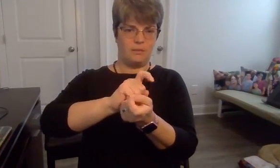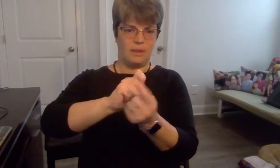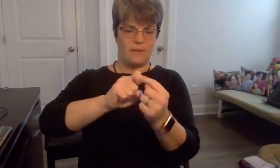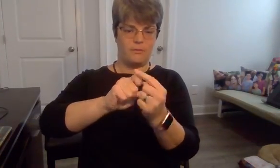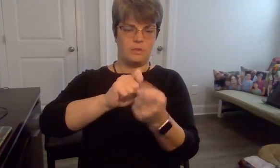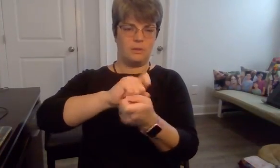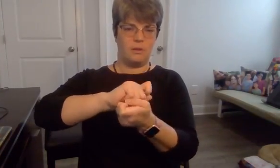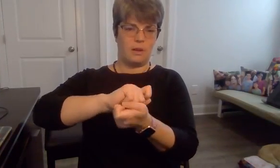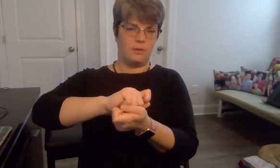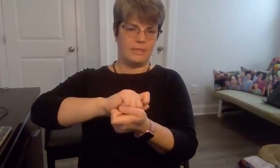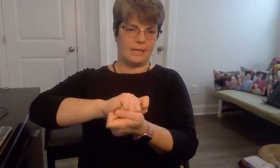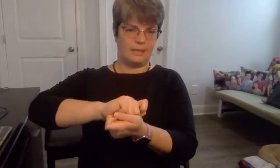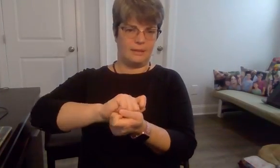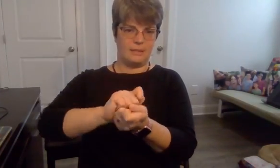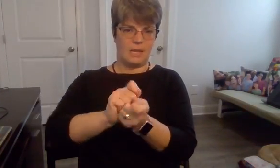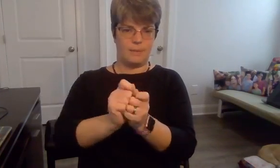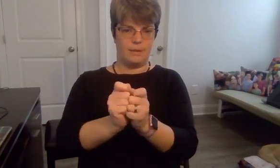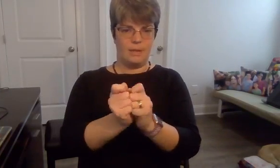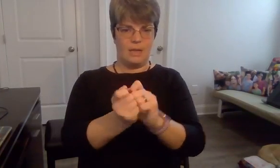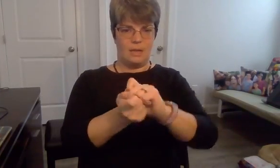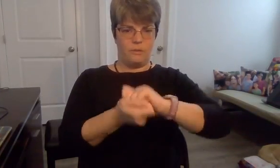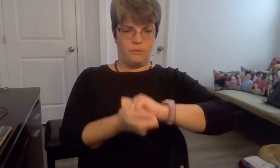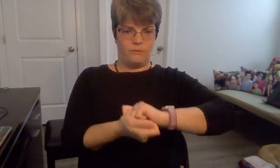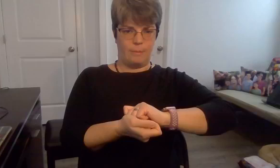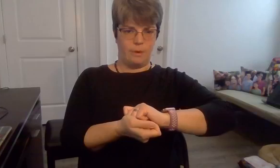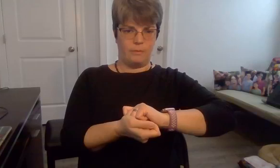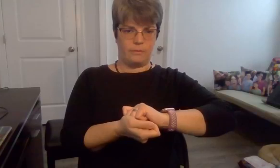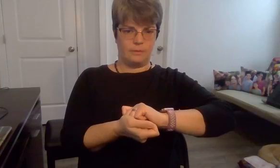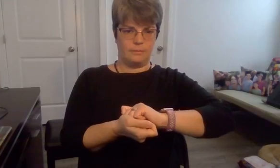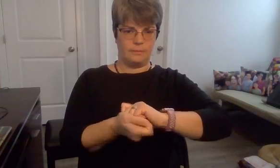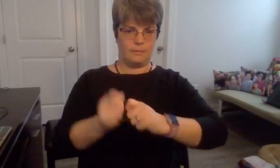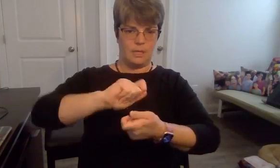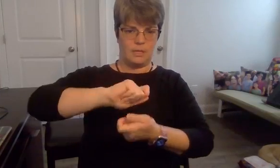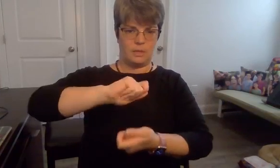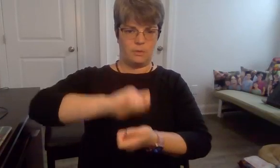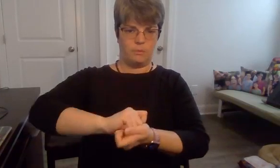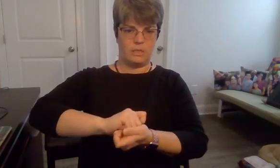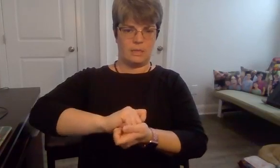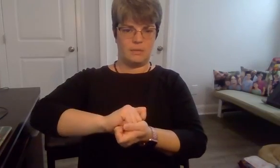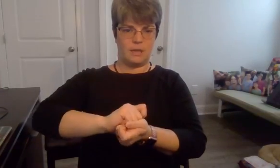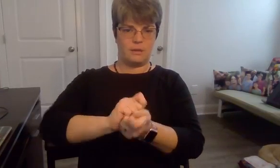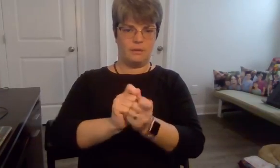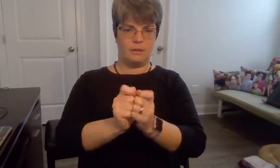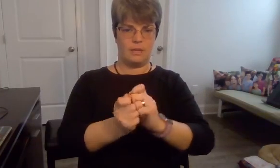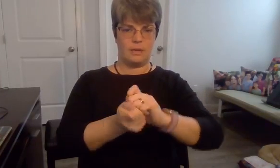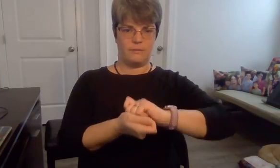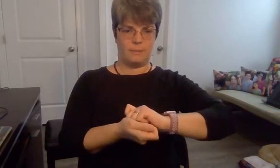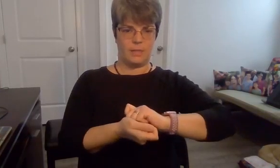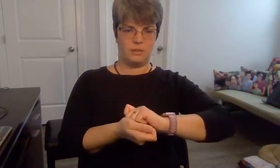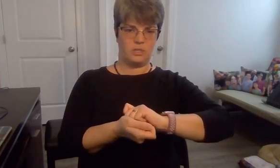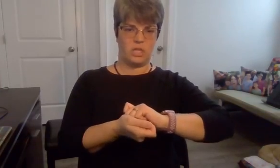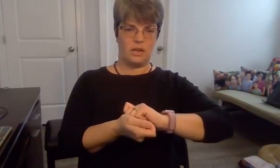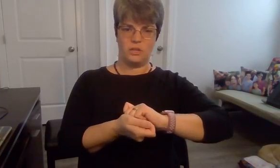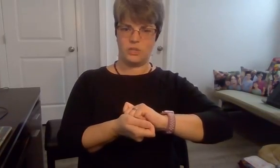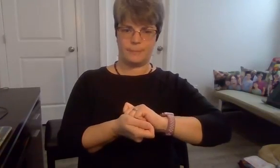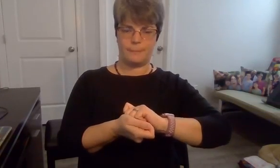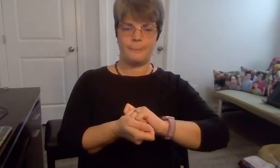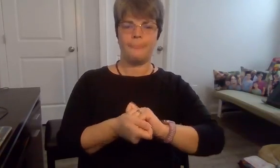and that first little knuckle technically is up, and you flip it over. So one on top of the other, and then flip it. Change.